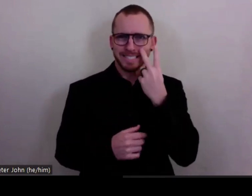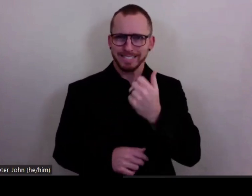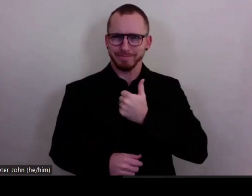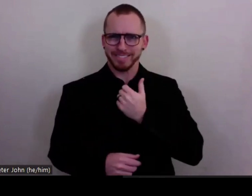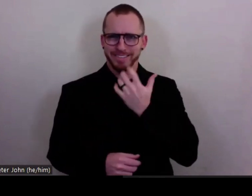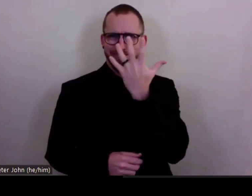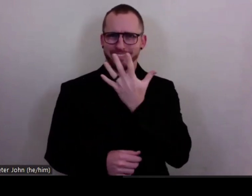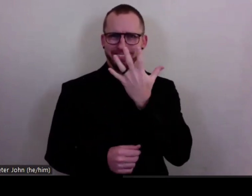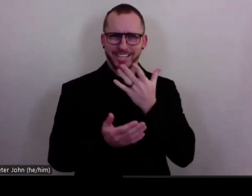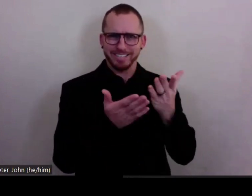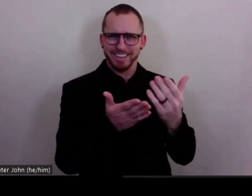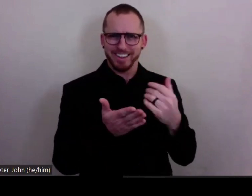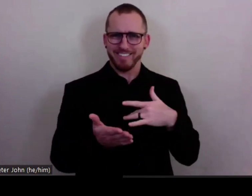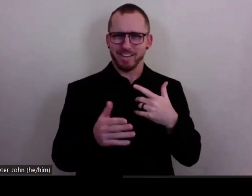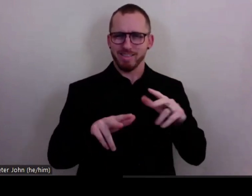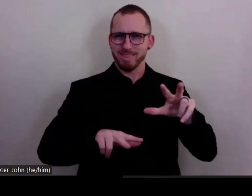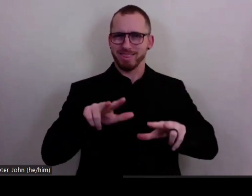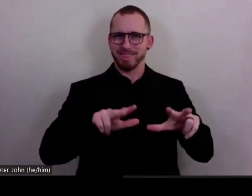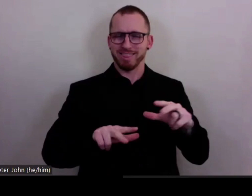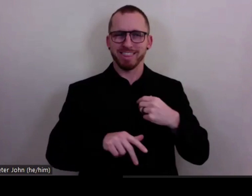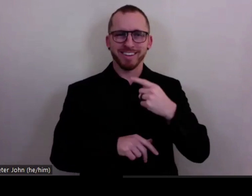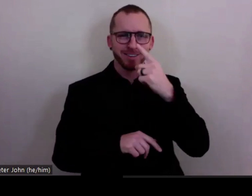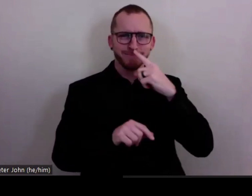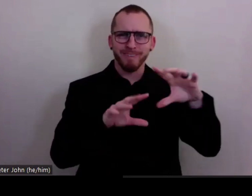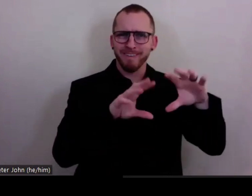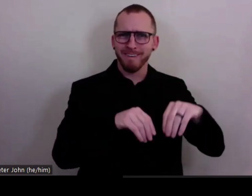weird. Thanks, Jonathan.